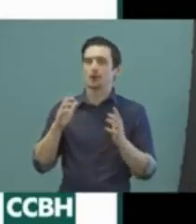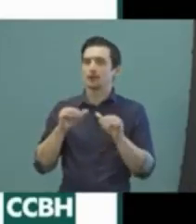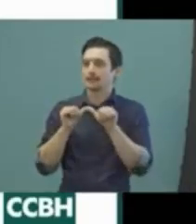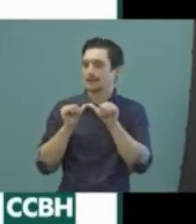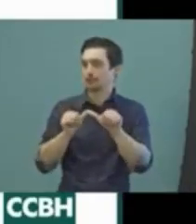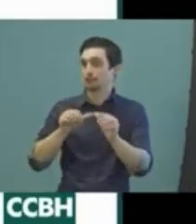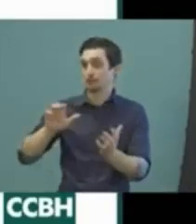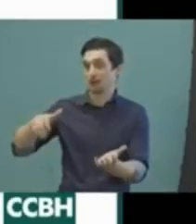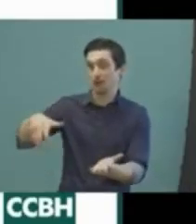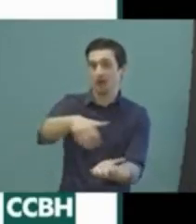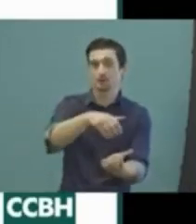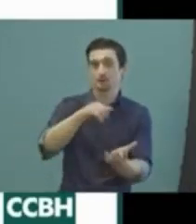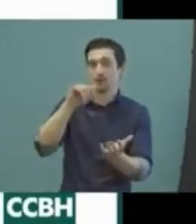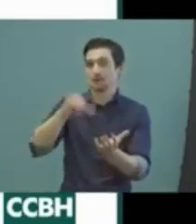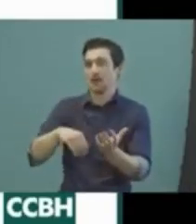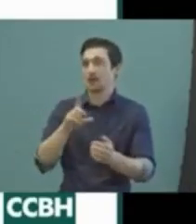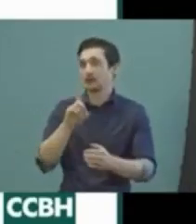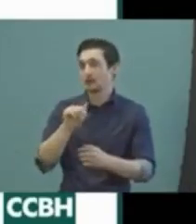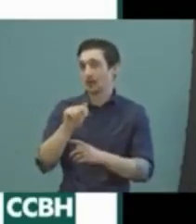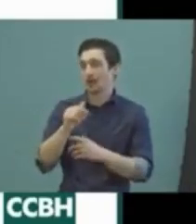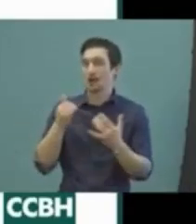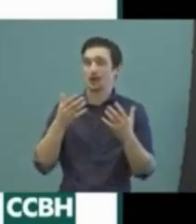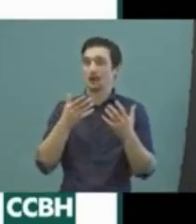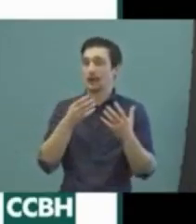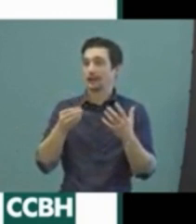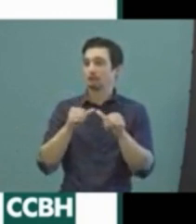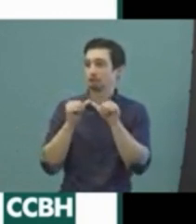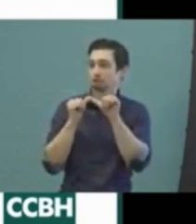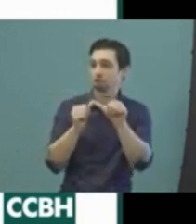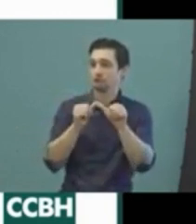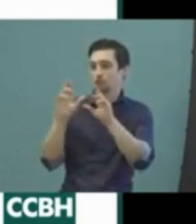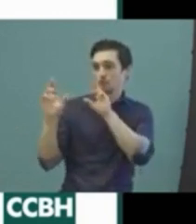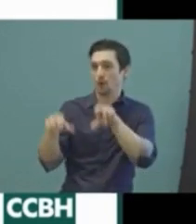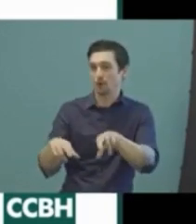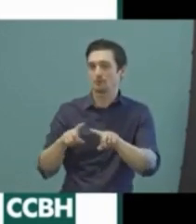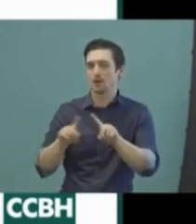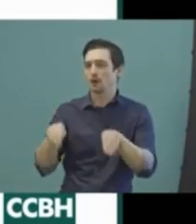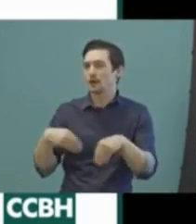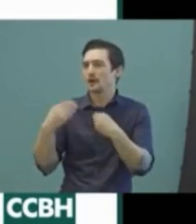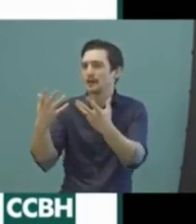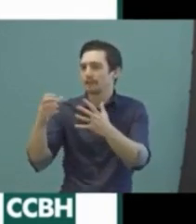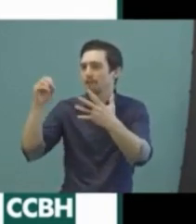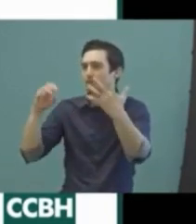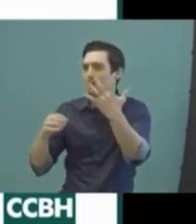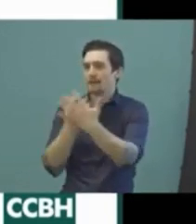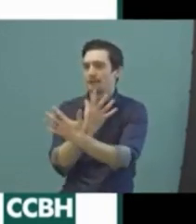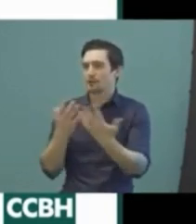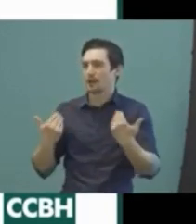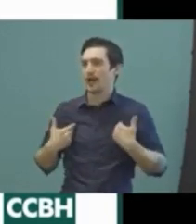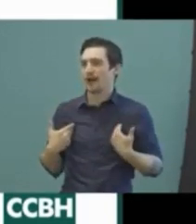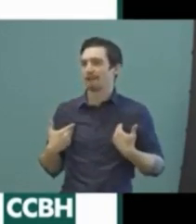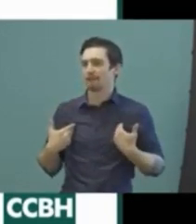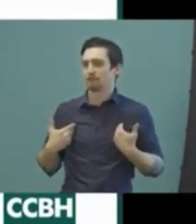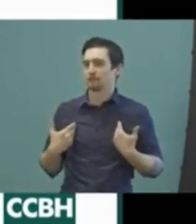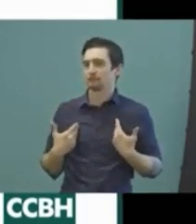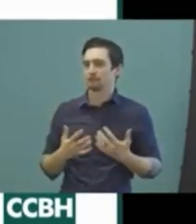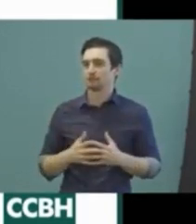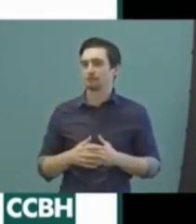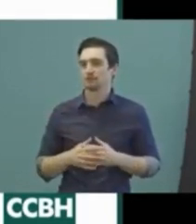collect that information and report to you, but I wanted to give you what we have thus far. Additionally,